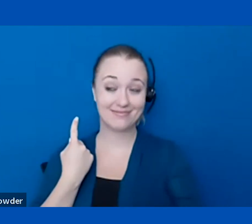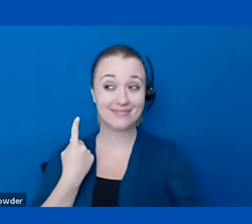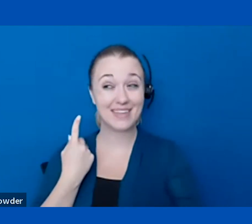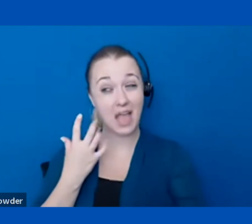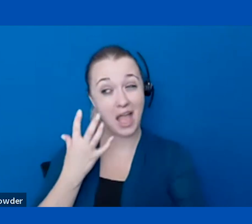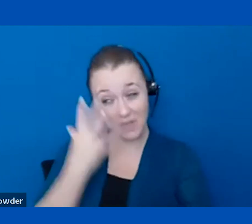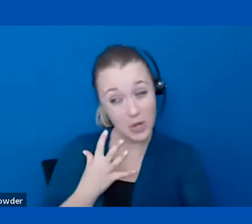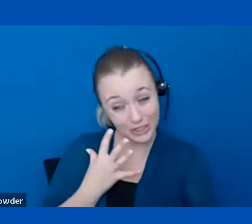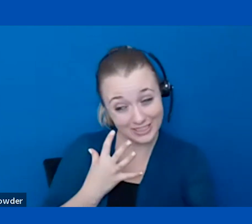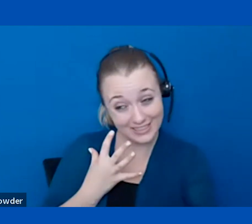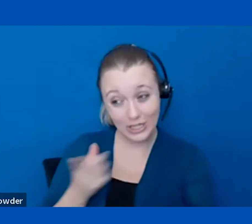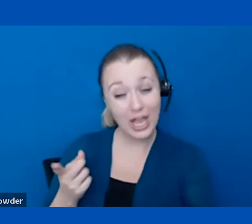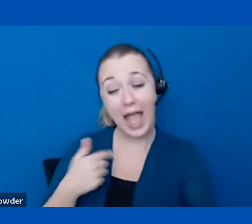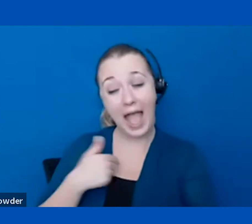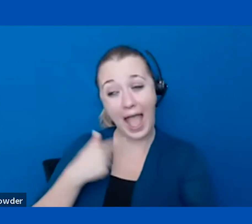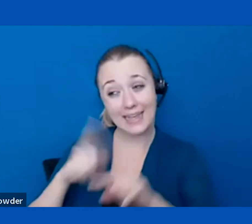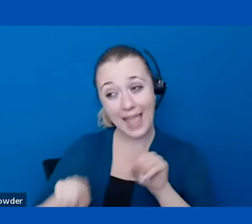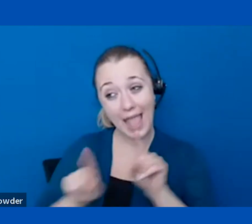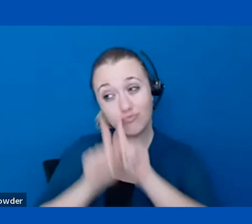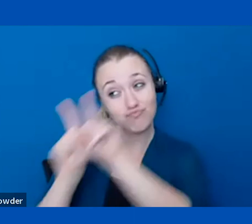you cannot take me everywhere.